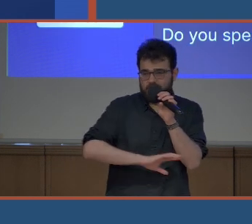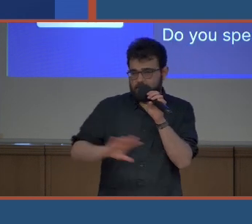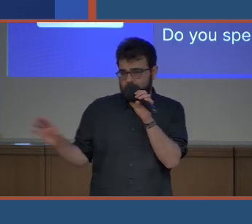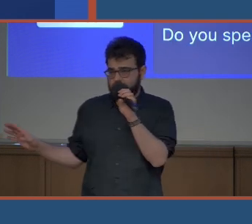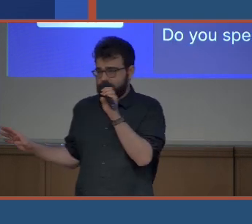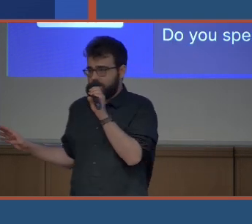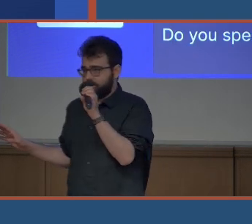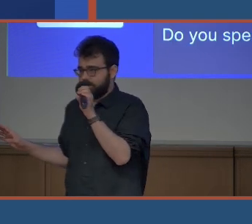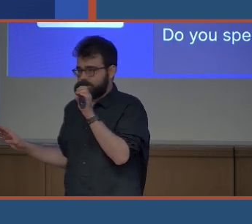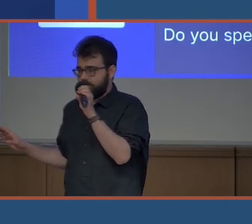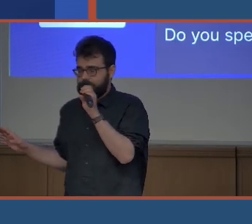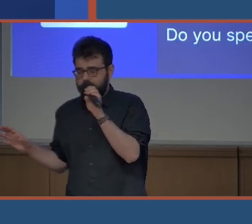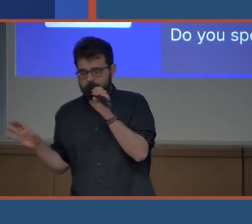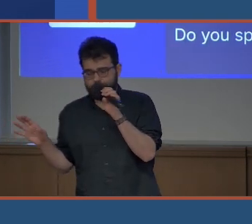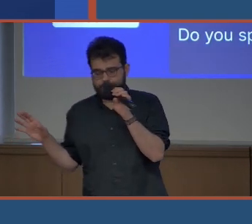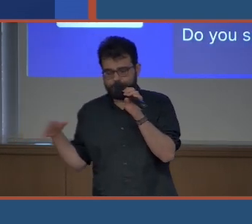also many factors